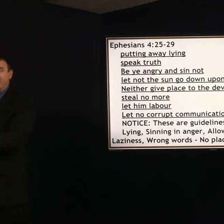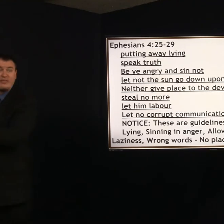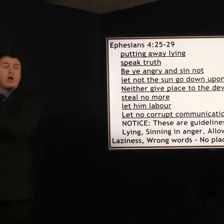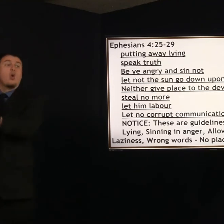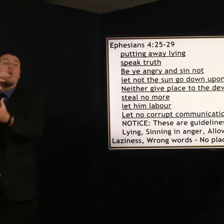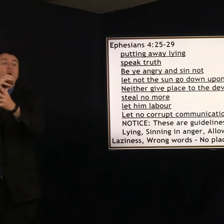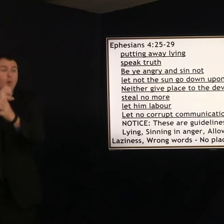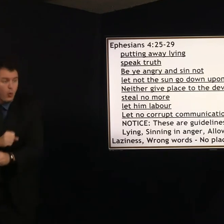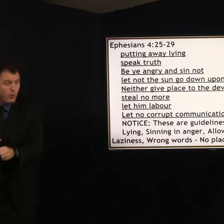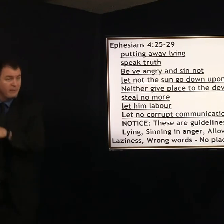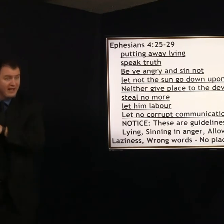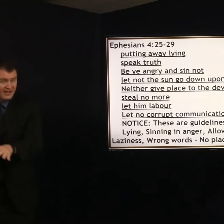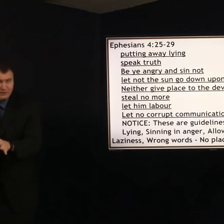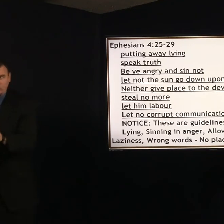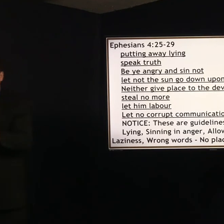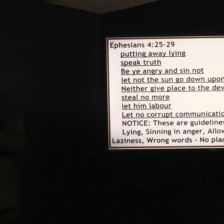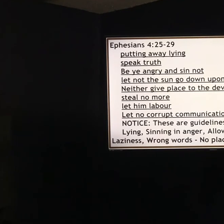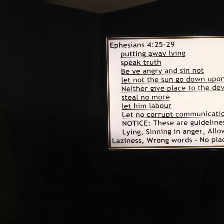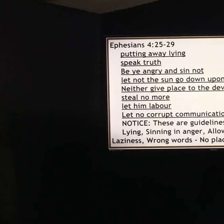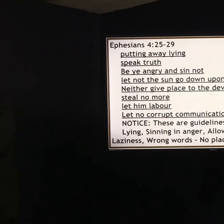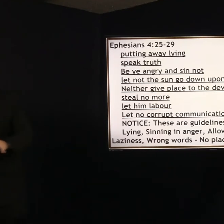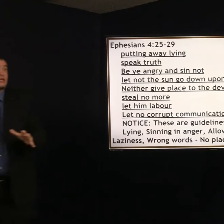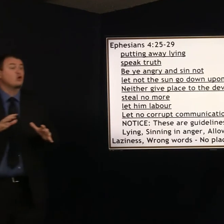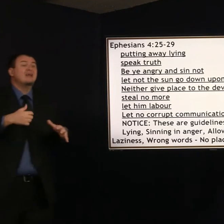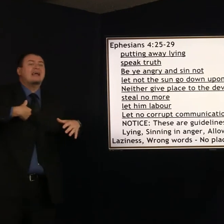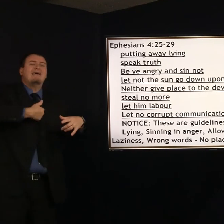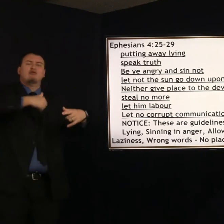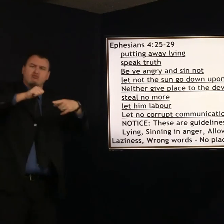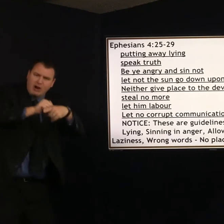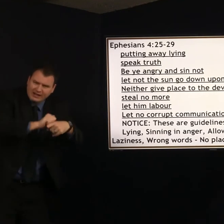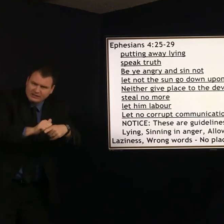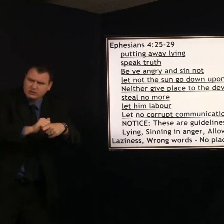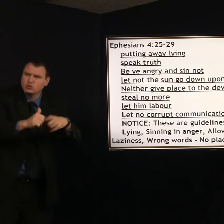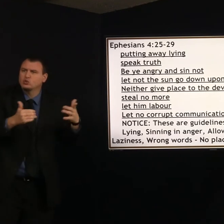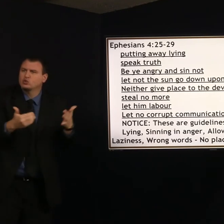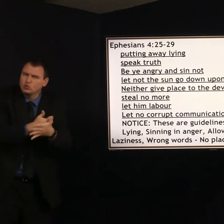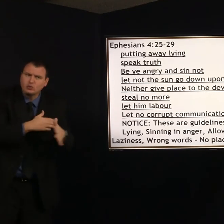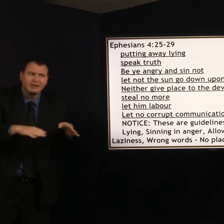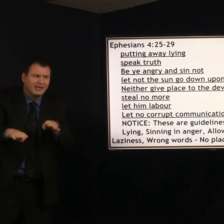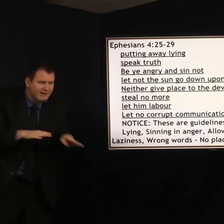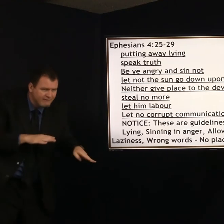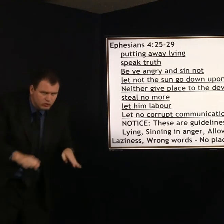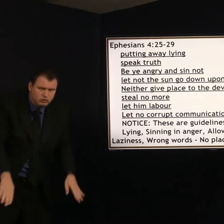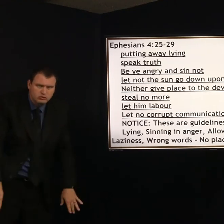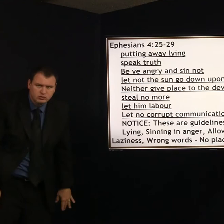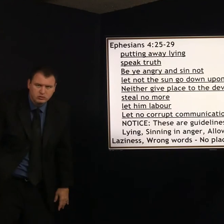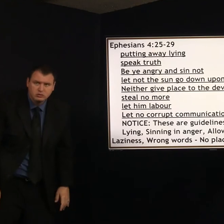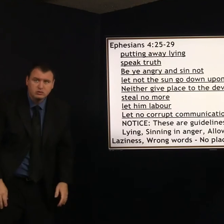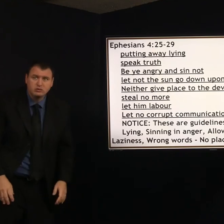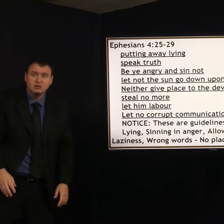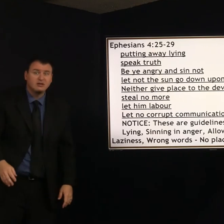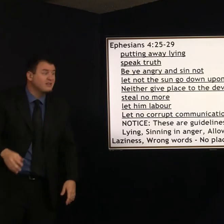Stop doing things the old way, the behavior, and practice doing things the new way.